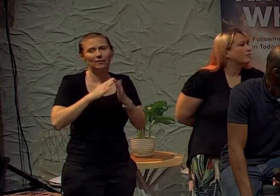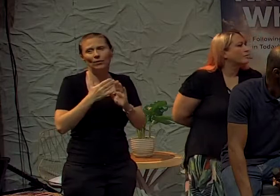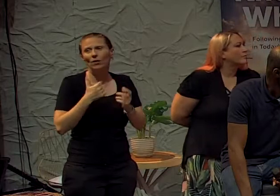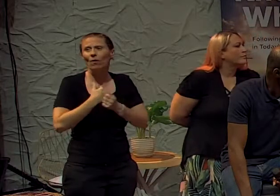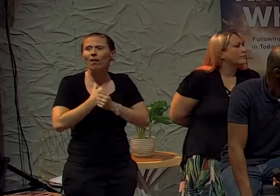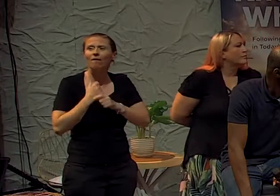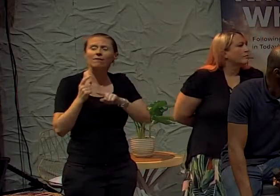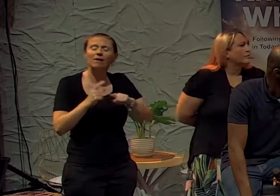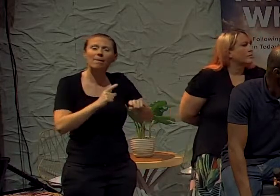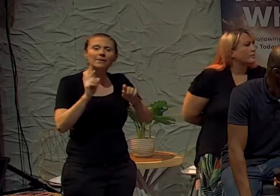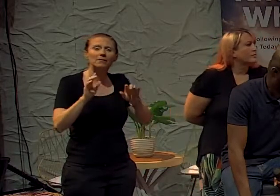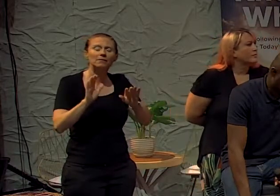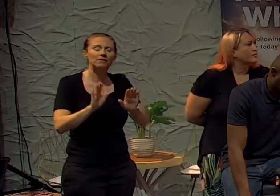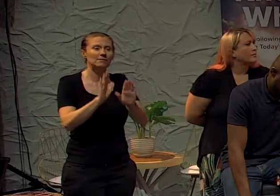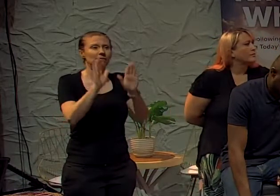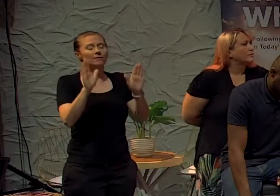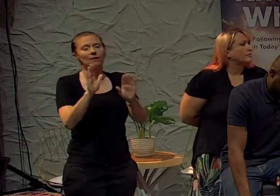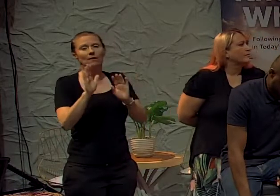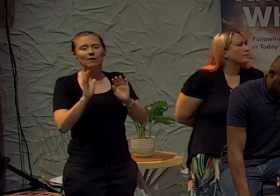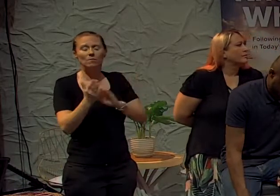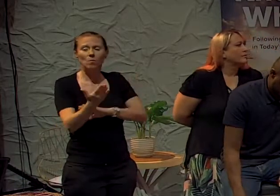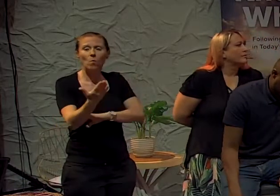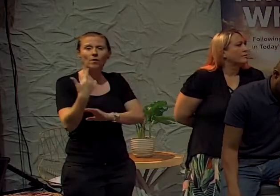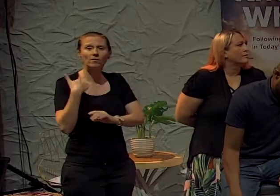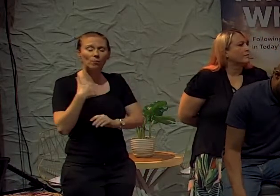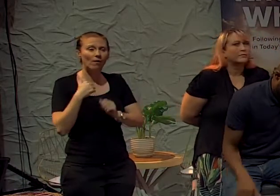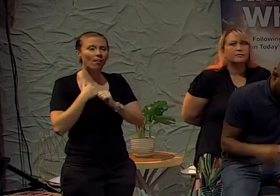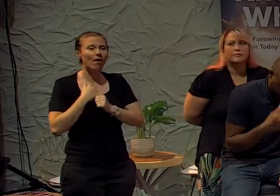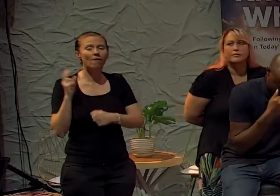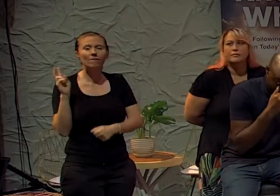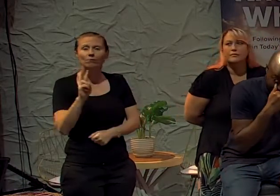here on Sunday mornings, and we love doing it together,